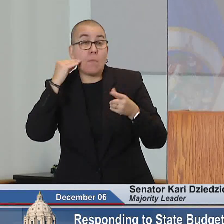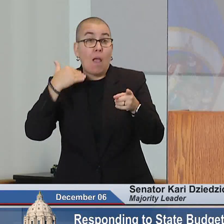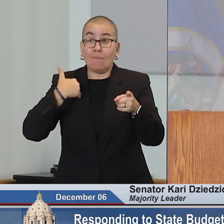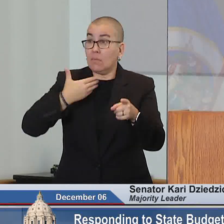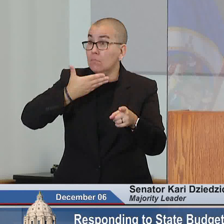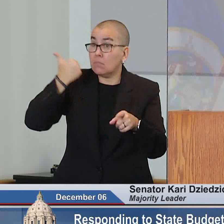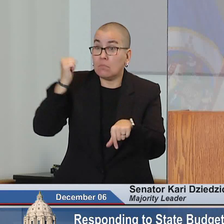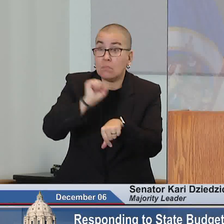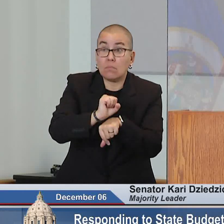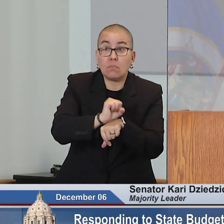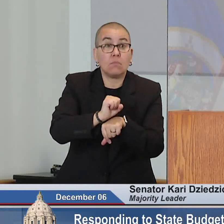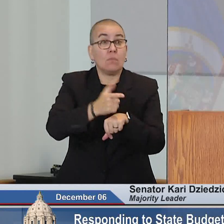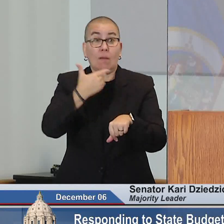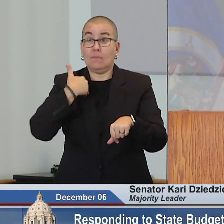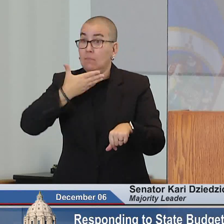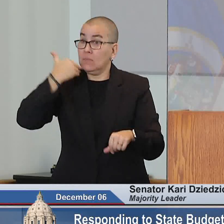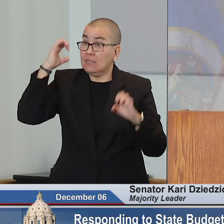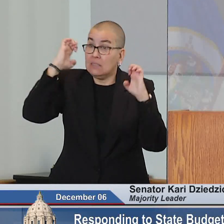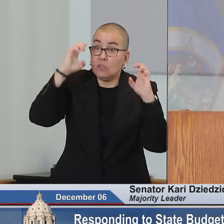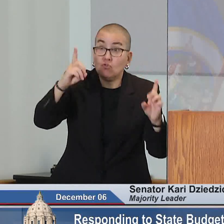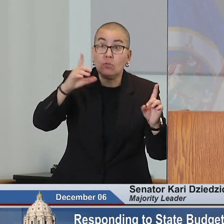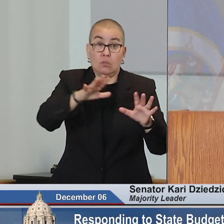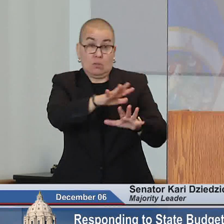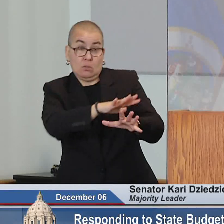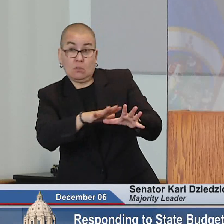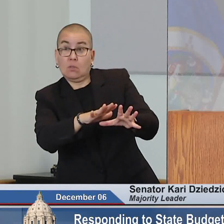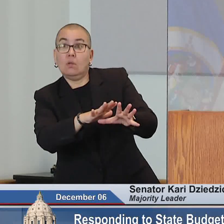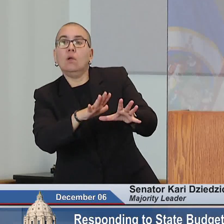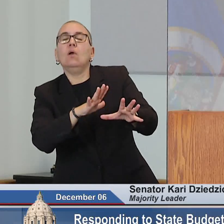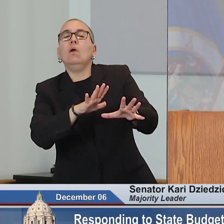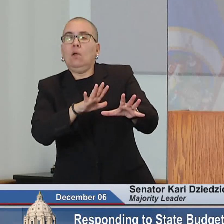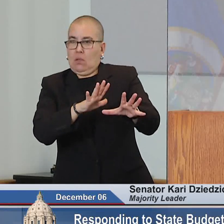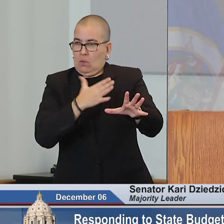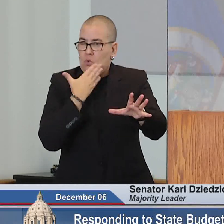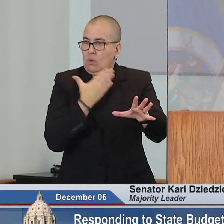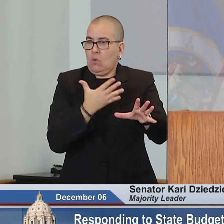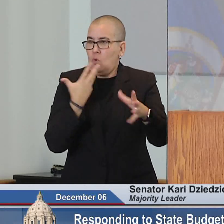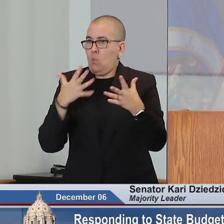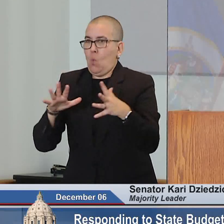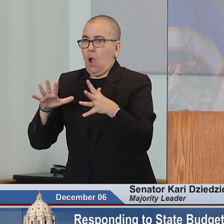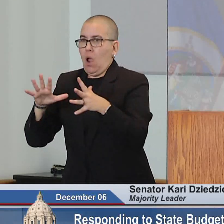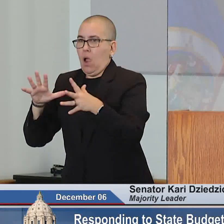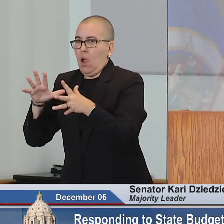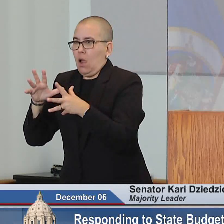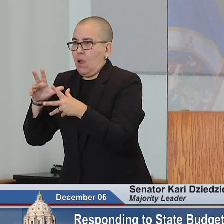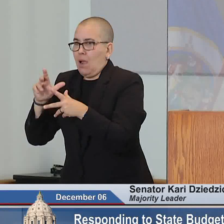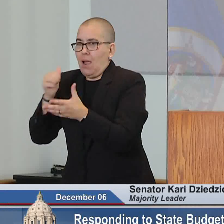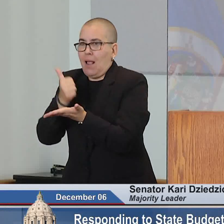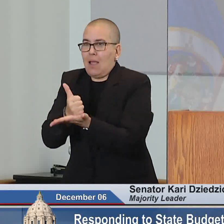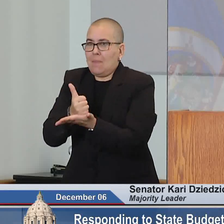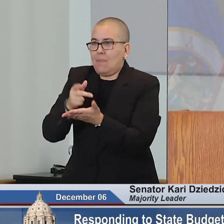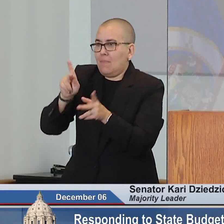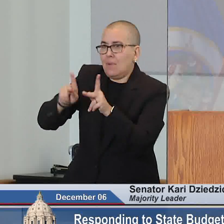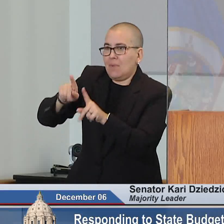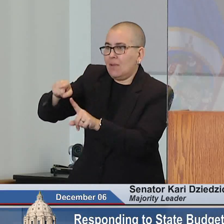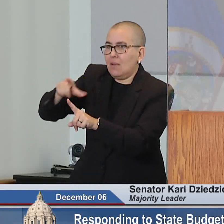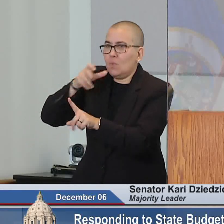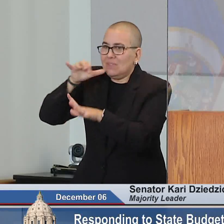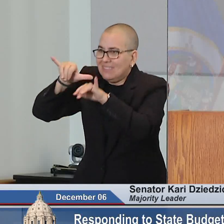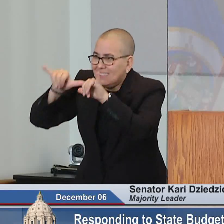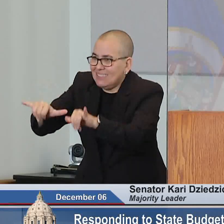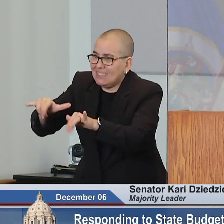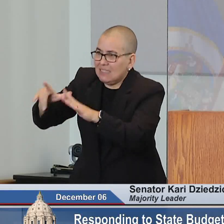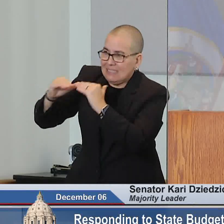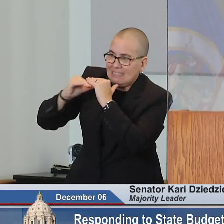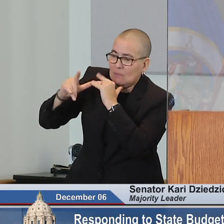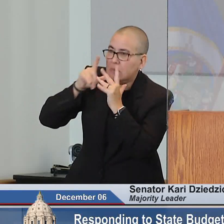will find agreement and figure out how we can help people get and stay in stable housing and help communities have